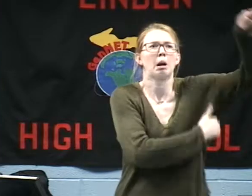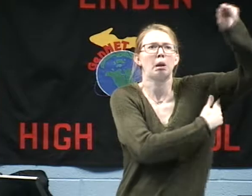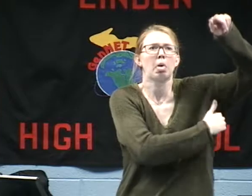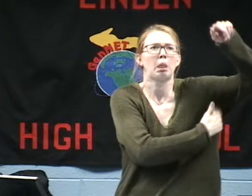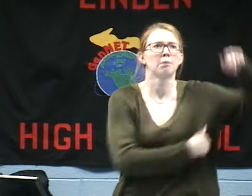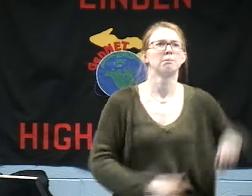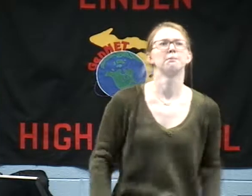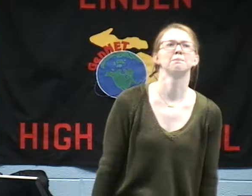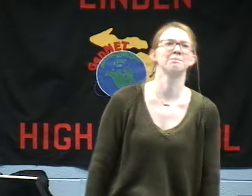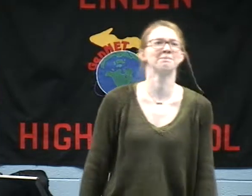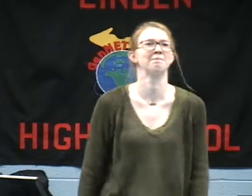Ew.